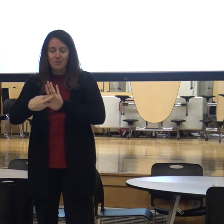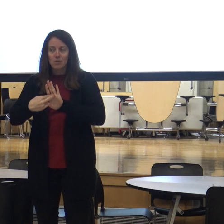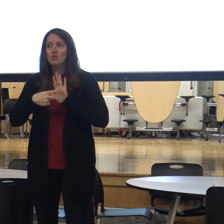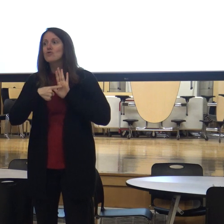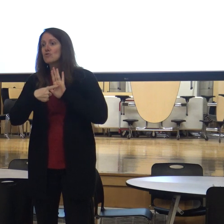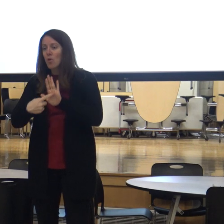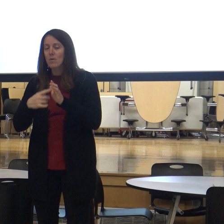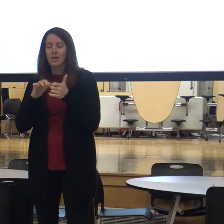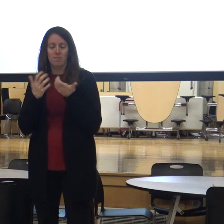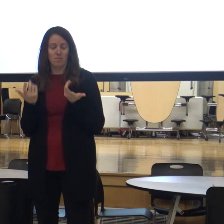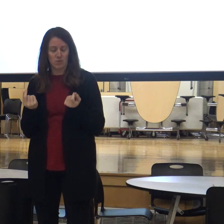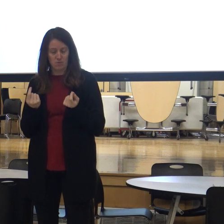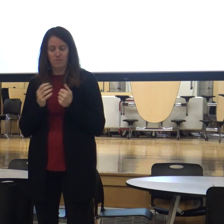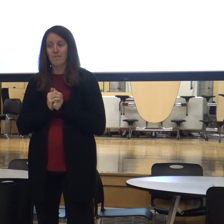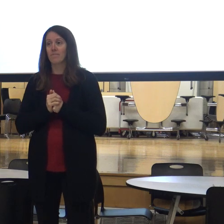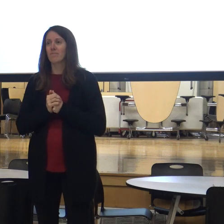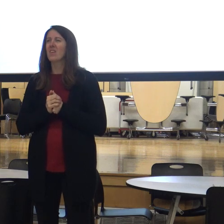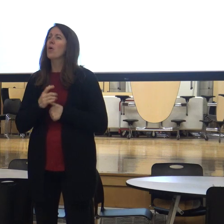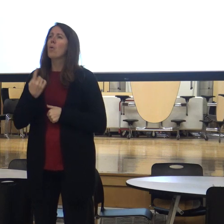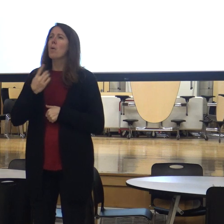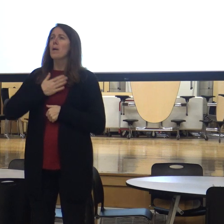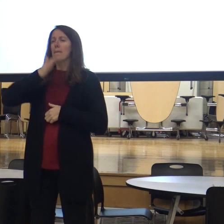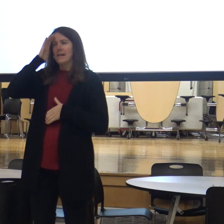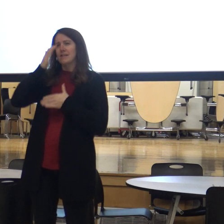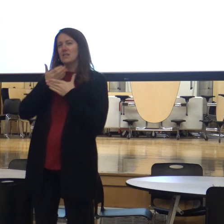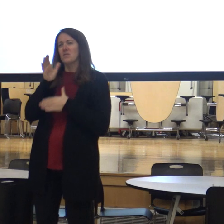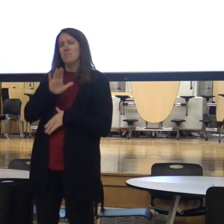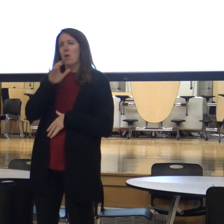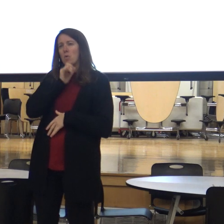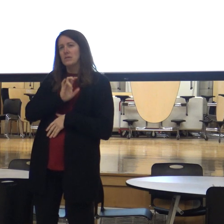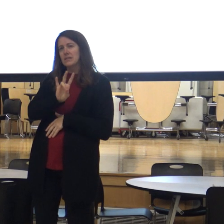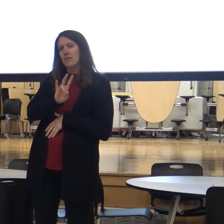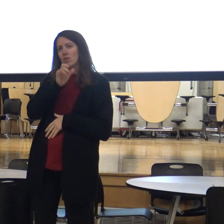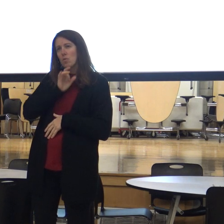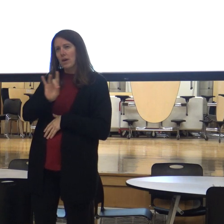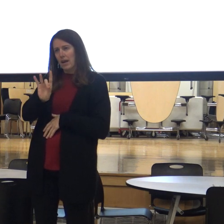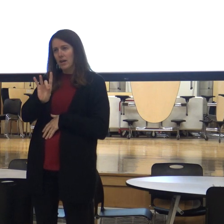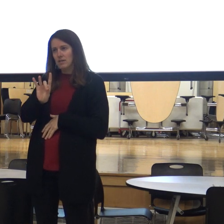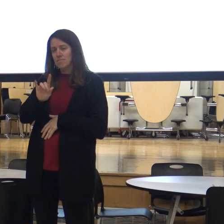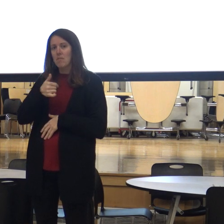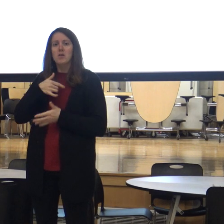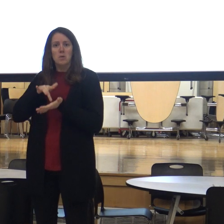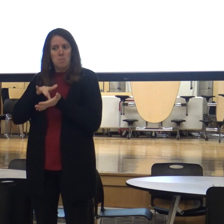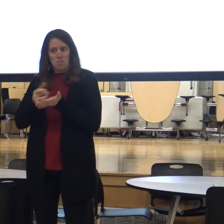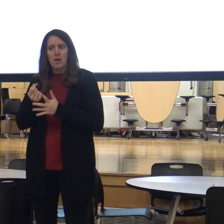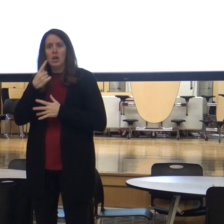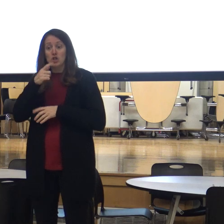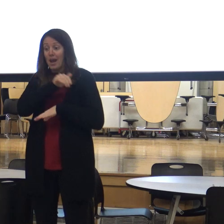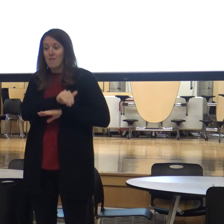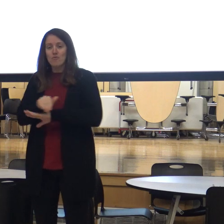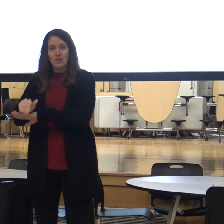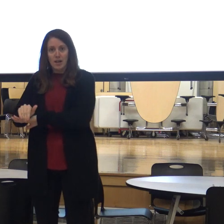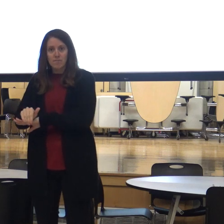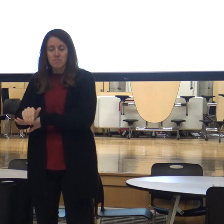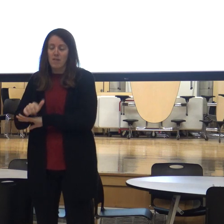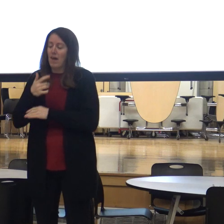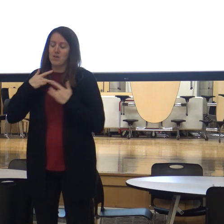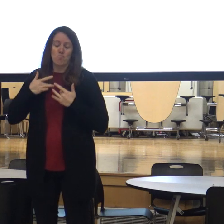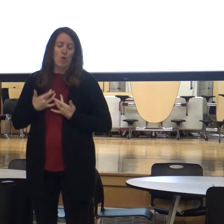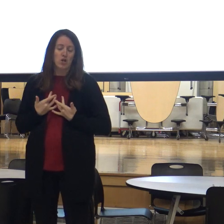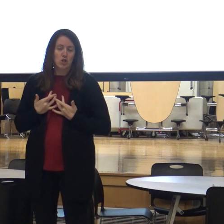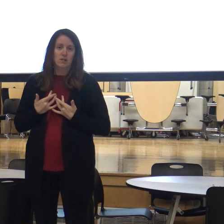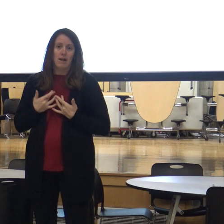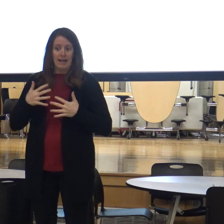One of my sons, he must have been about 7 or 8, and I took medication every night. I struggled with depression and anxiety most of my life. Well, what's that for, Dad? And I said,